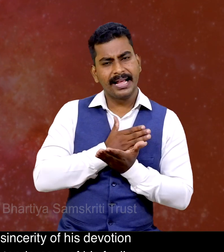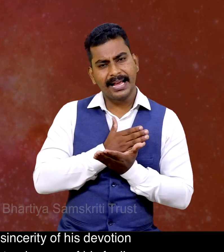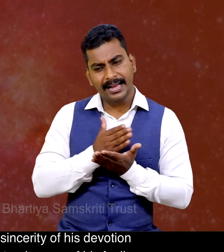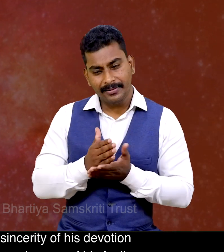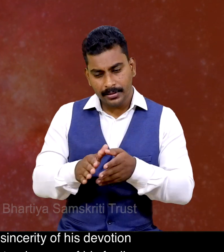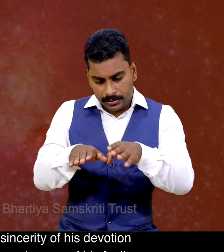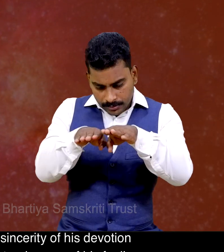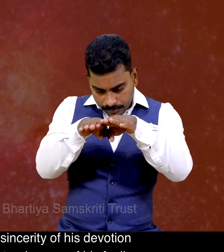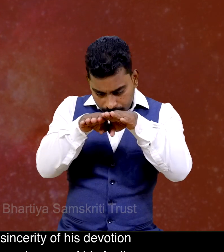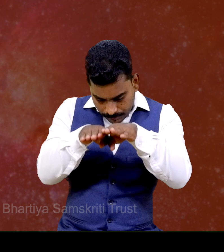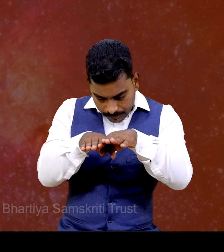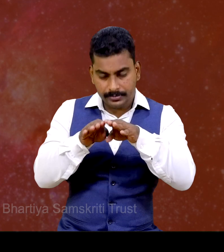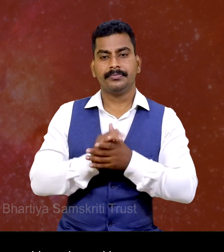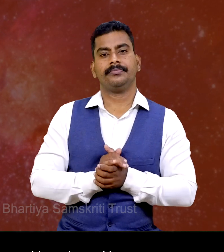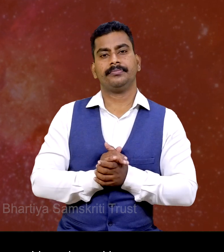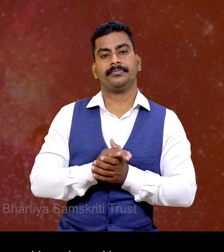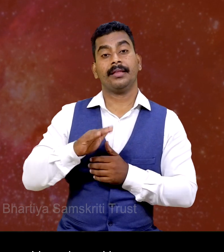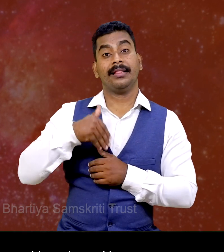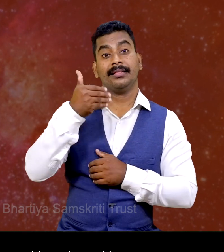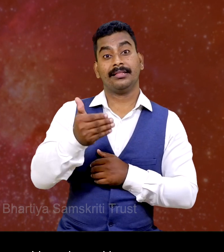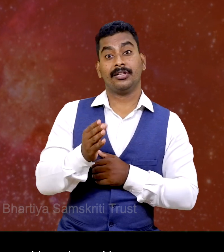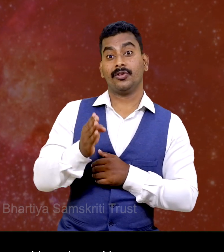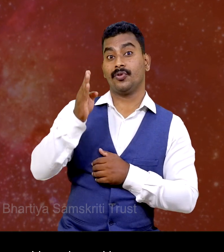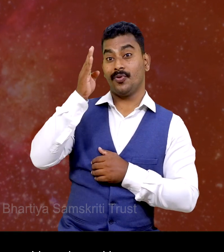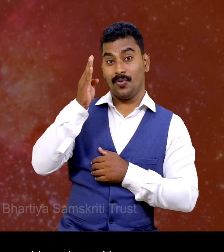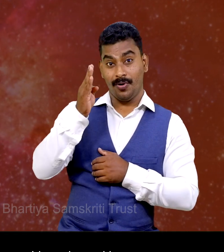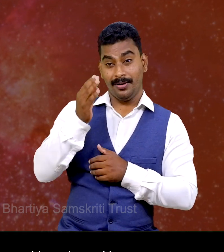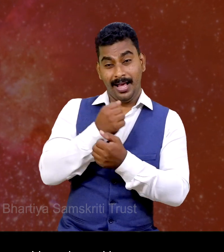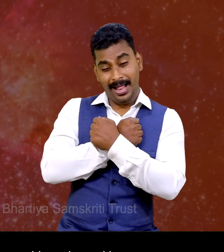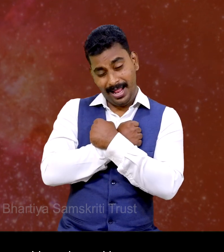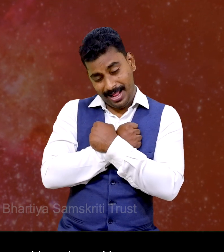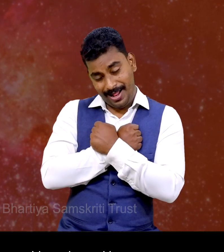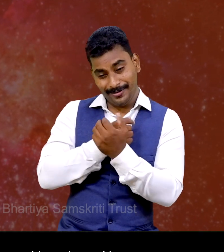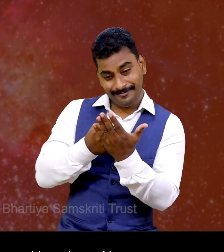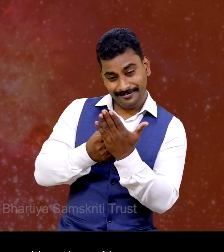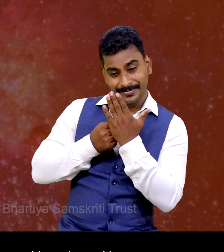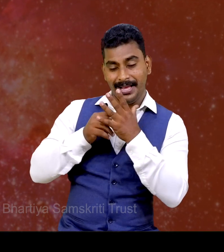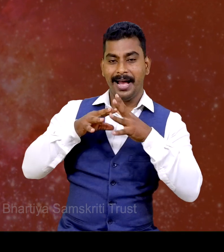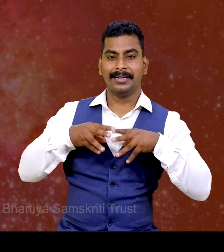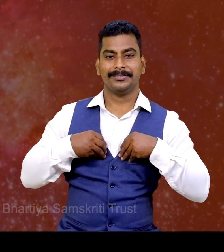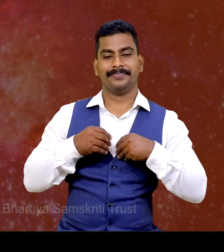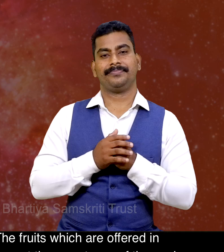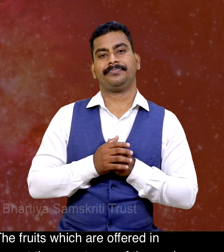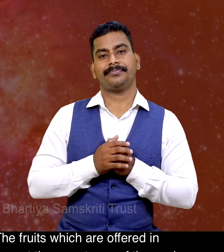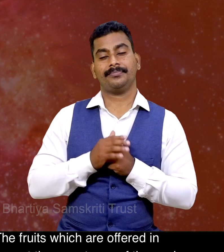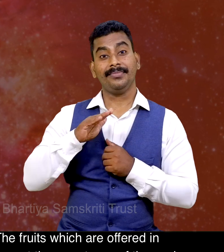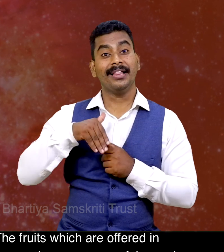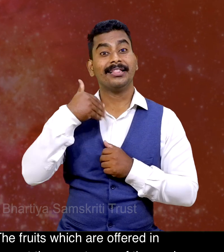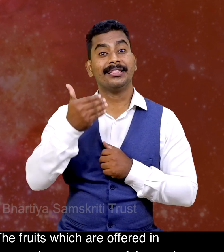tenderness of his feelings and earns his reciprocal love. Phalam.